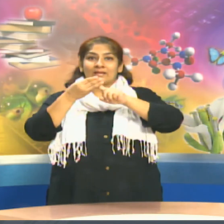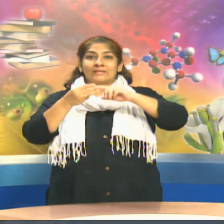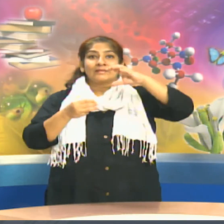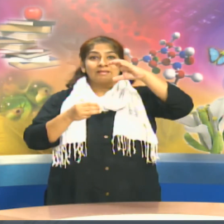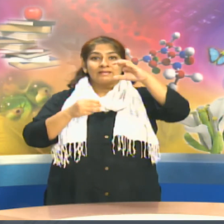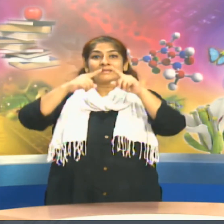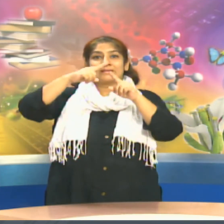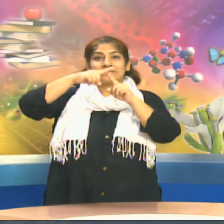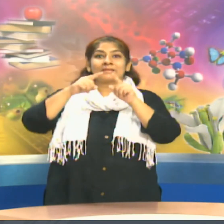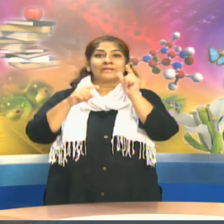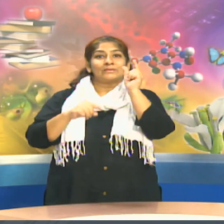intellectual.